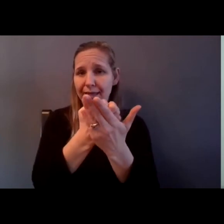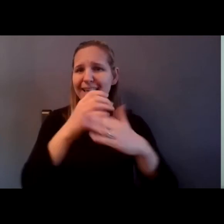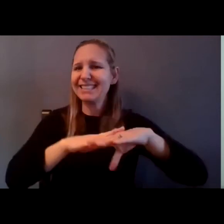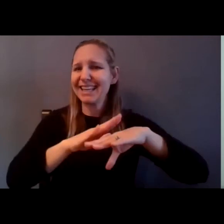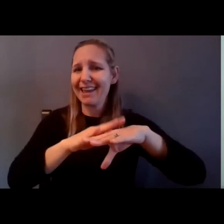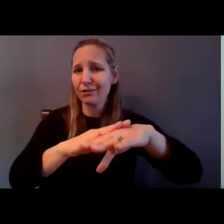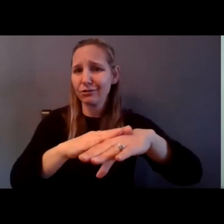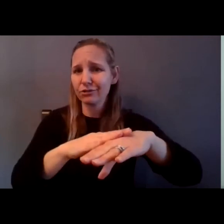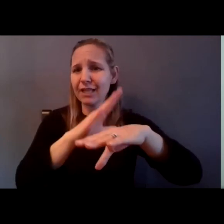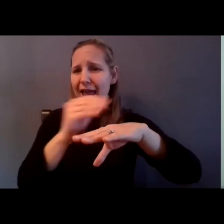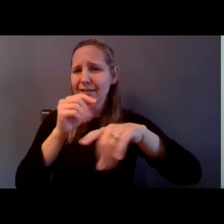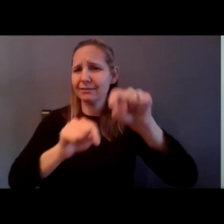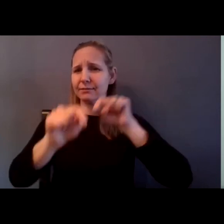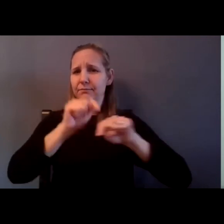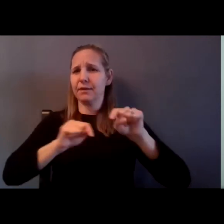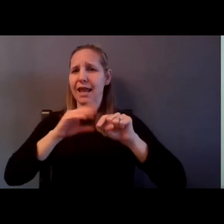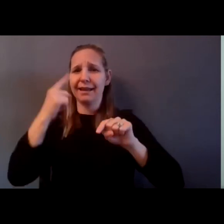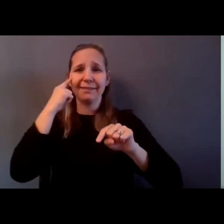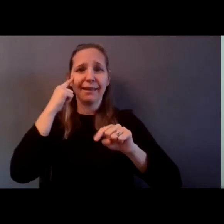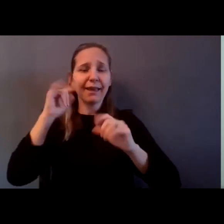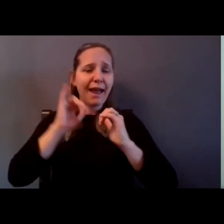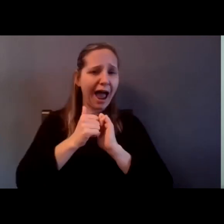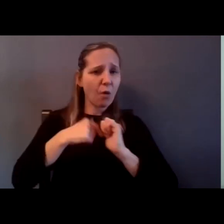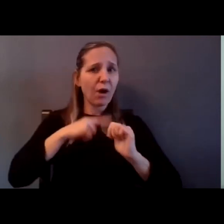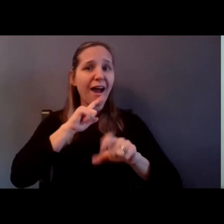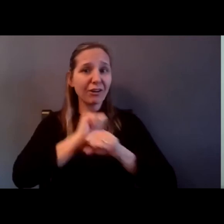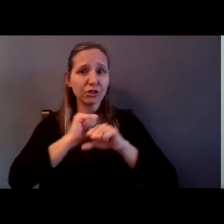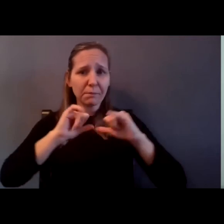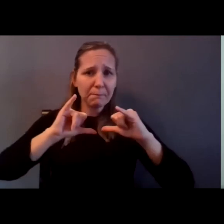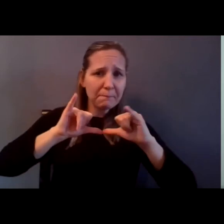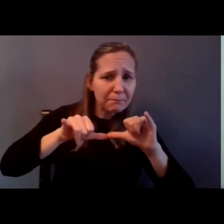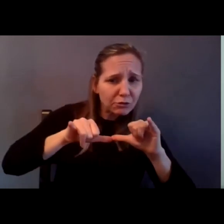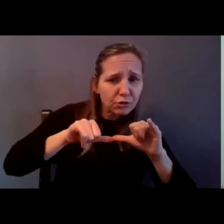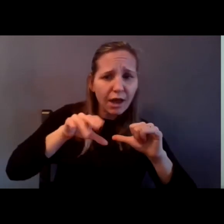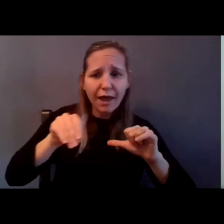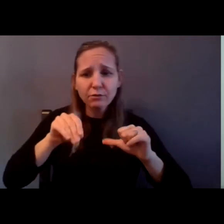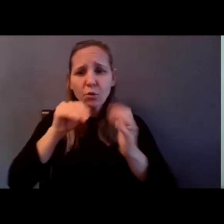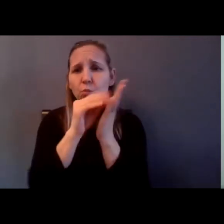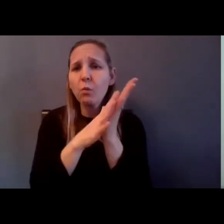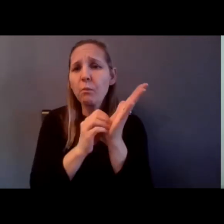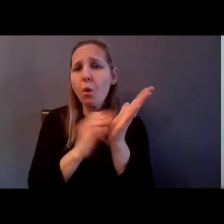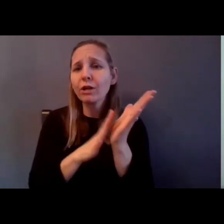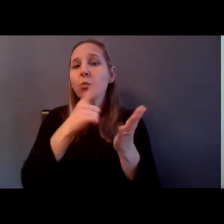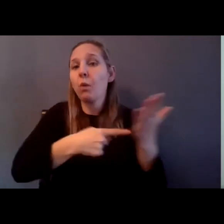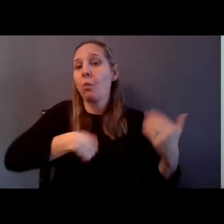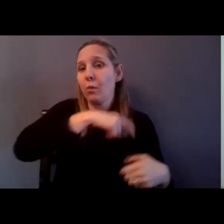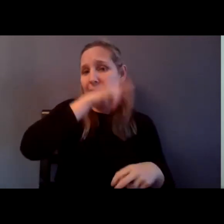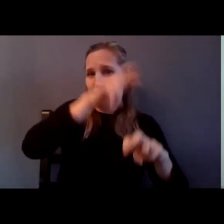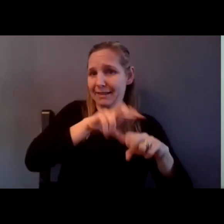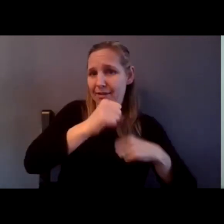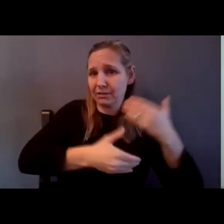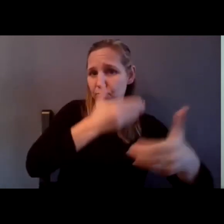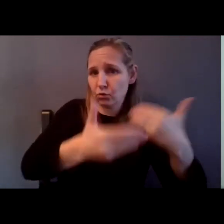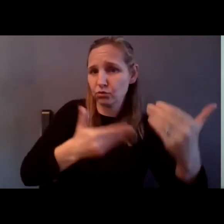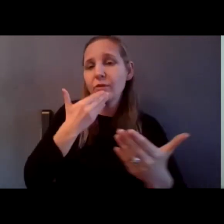and sort of rethinking some of the ways in which we measure and report on what we regard as progress. So thank you for that.